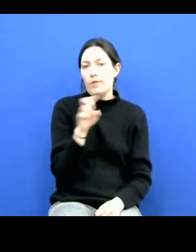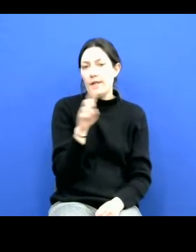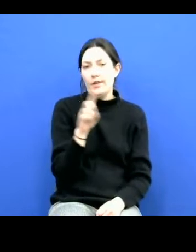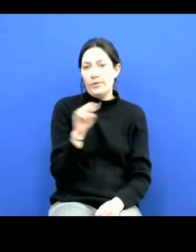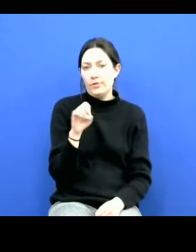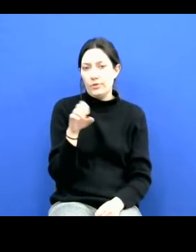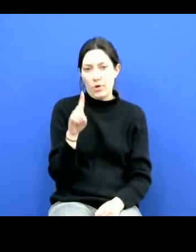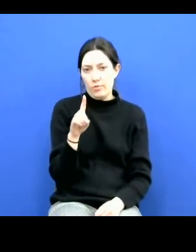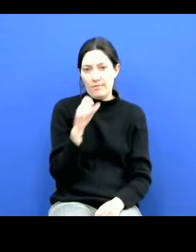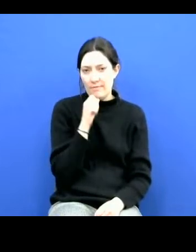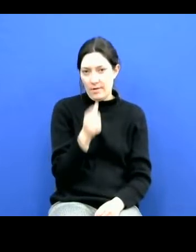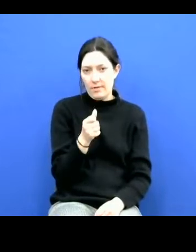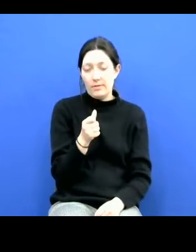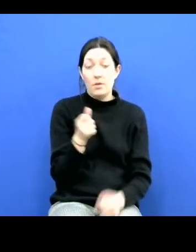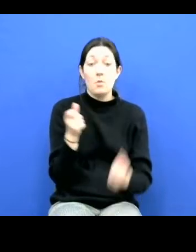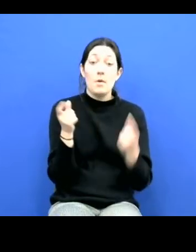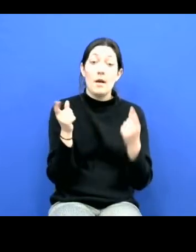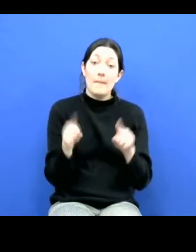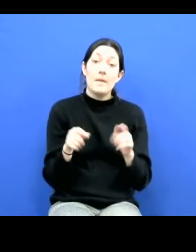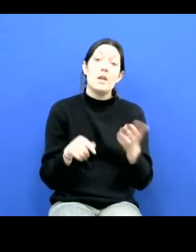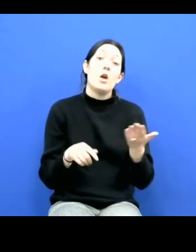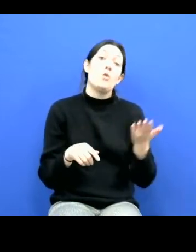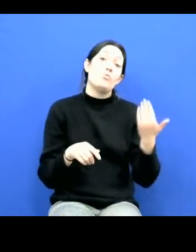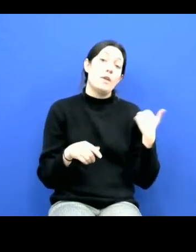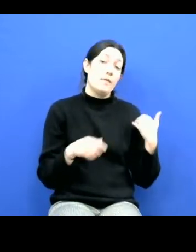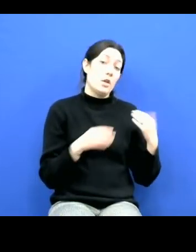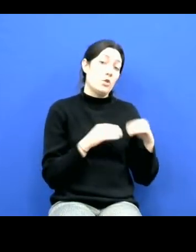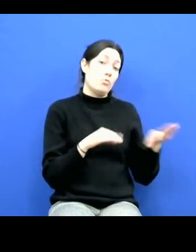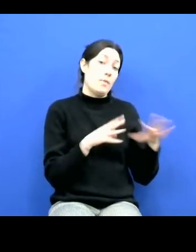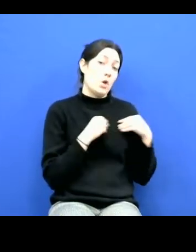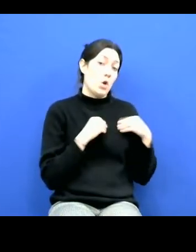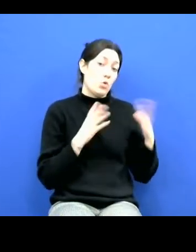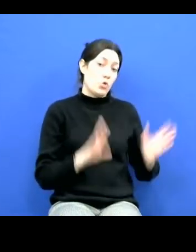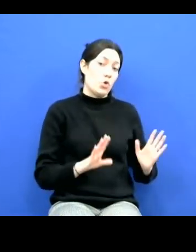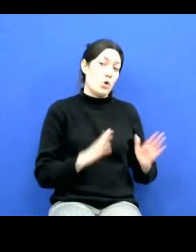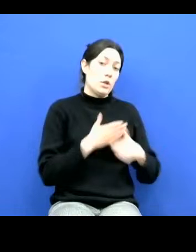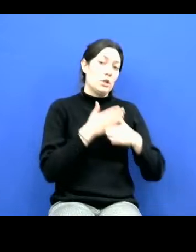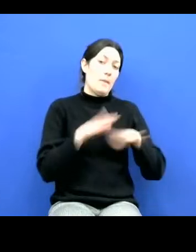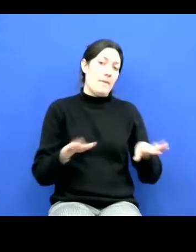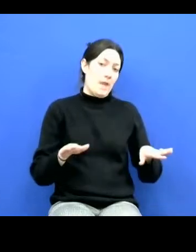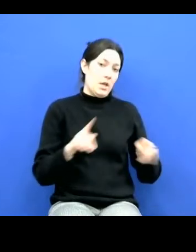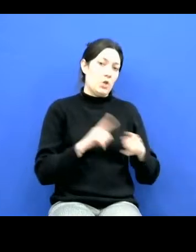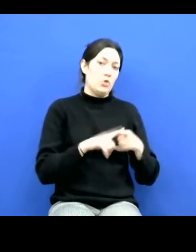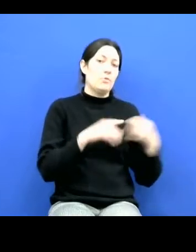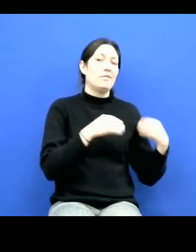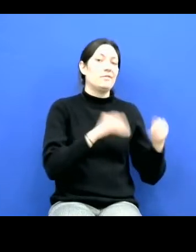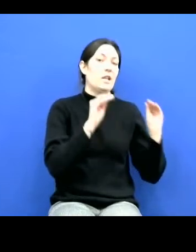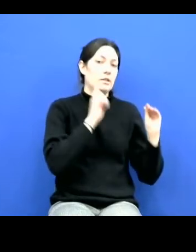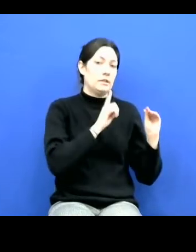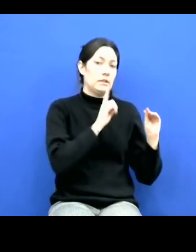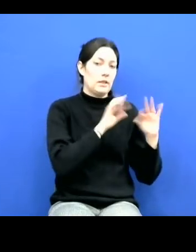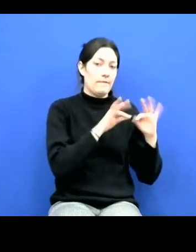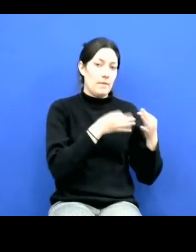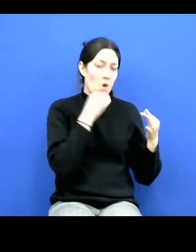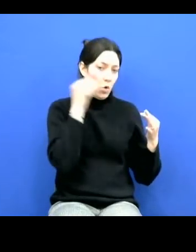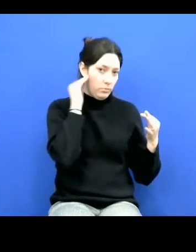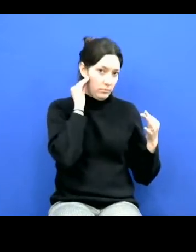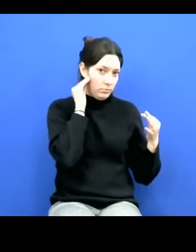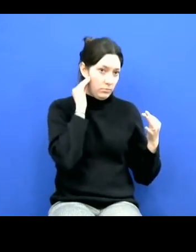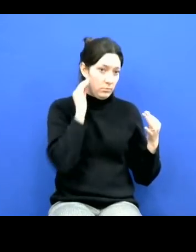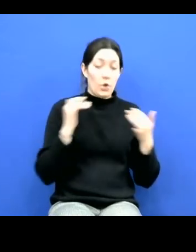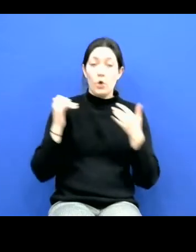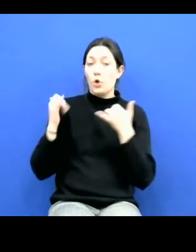previous property owner had subdivided to sell single family homes. The